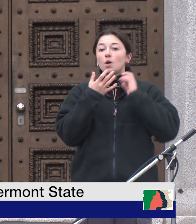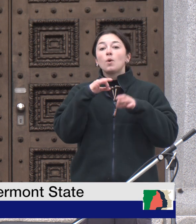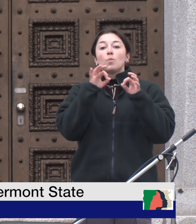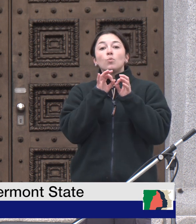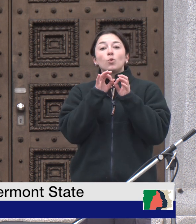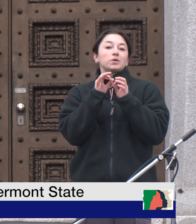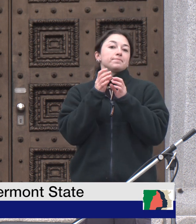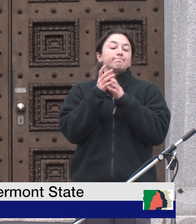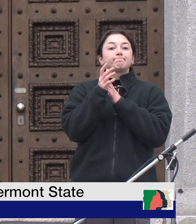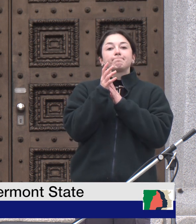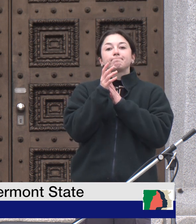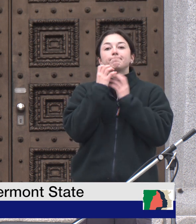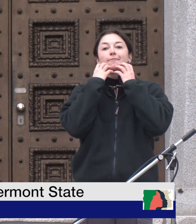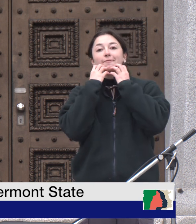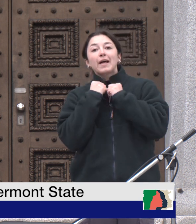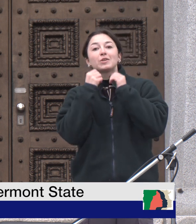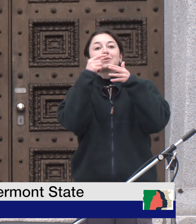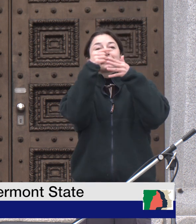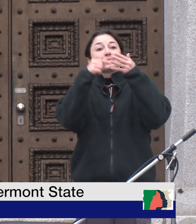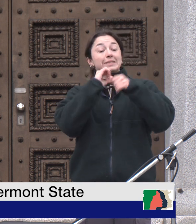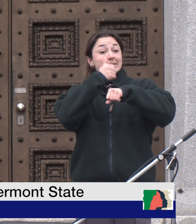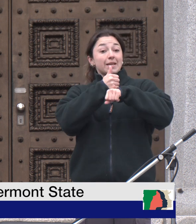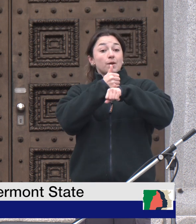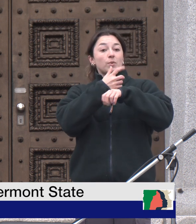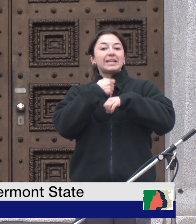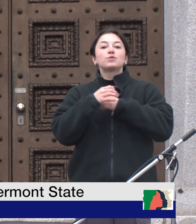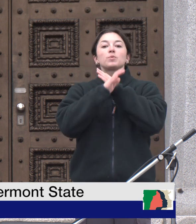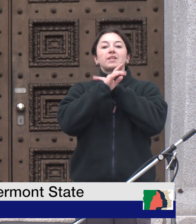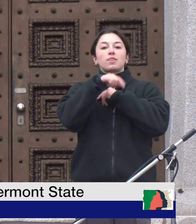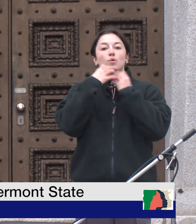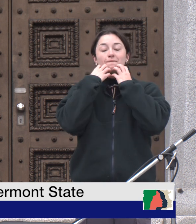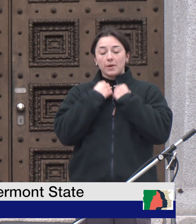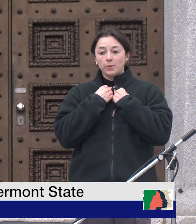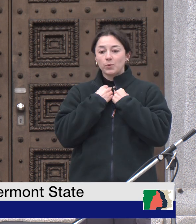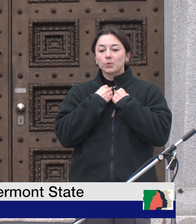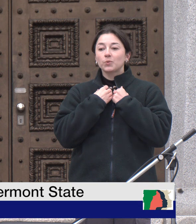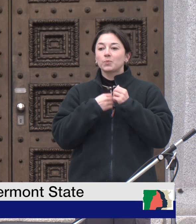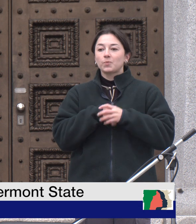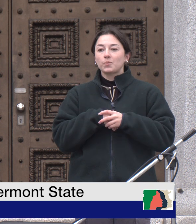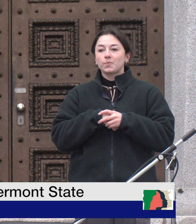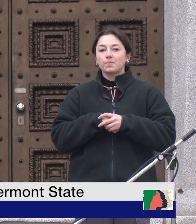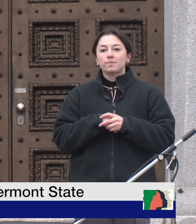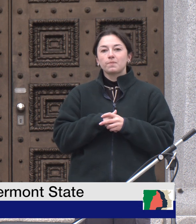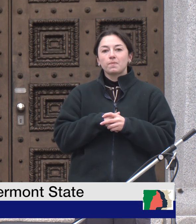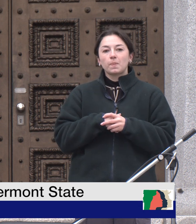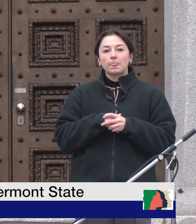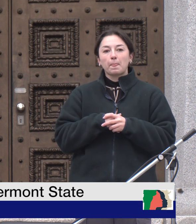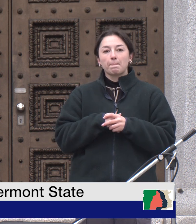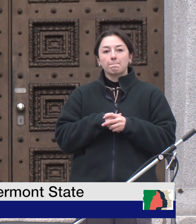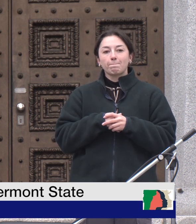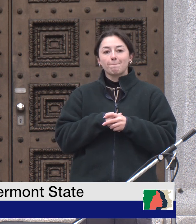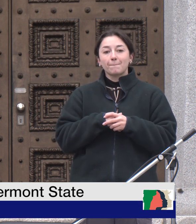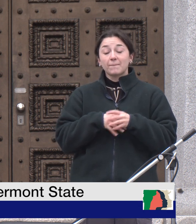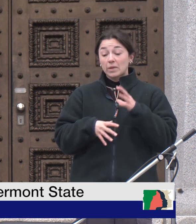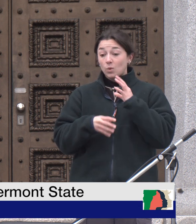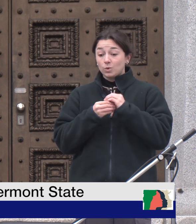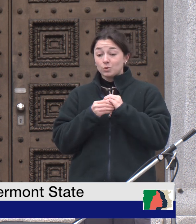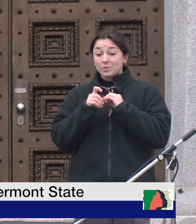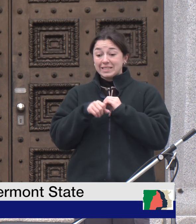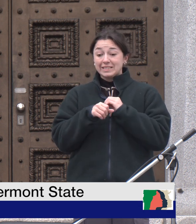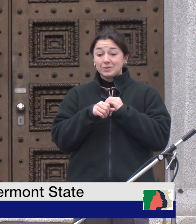passing legislation to safeguard our state's autonomy and our Vermont values. Additionally, we should